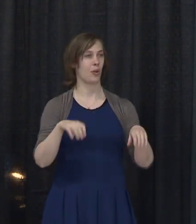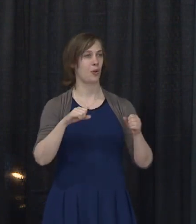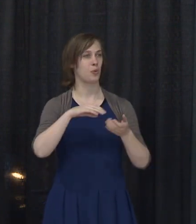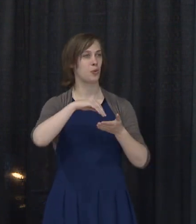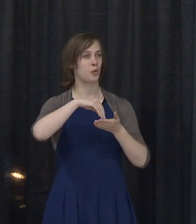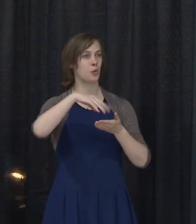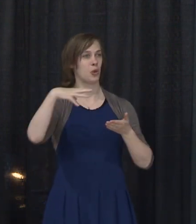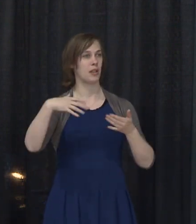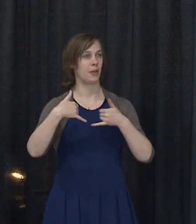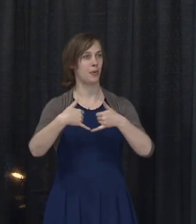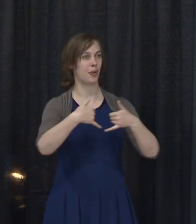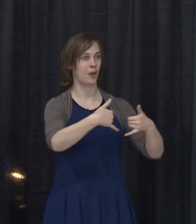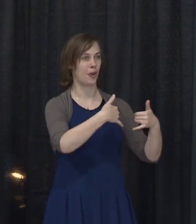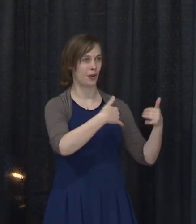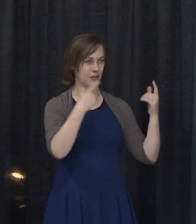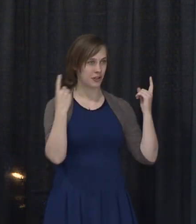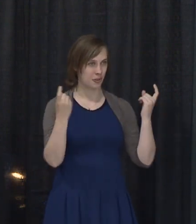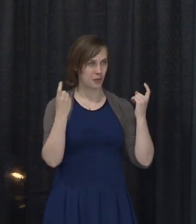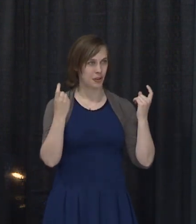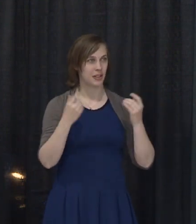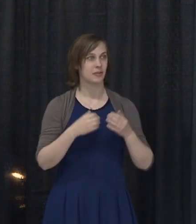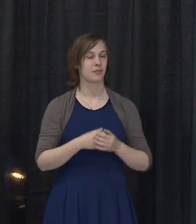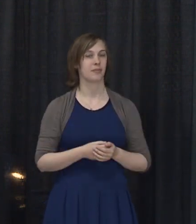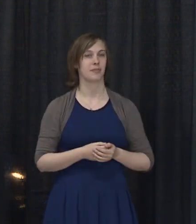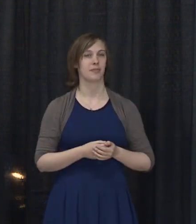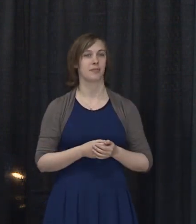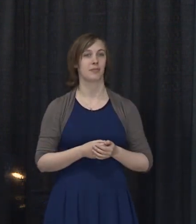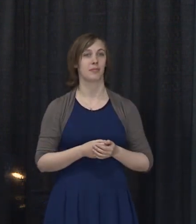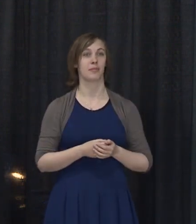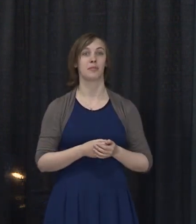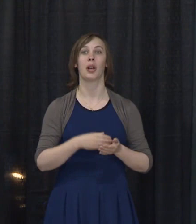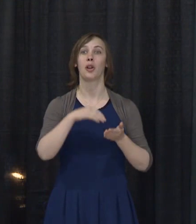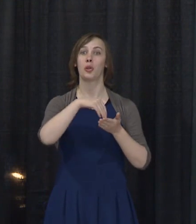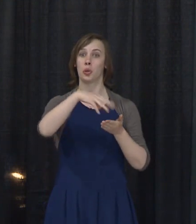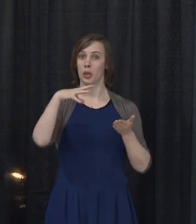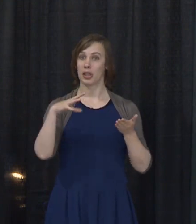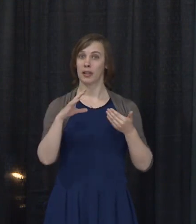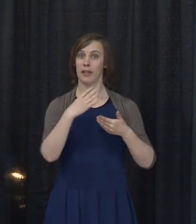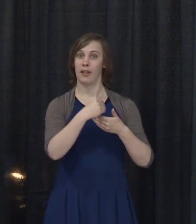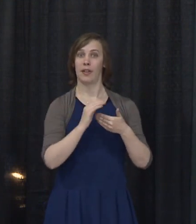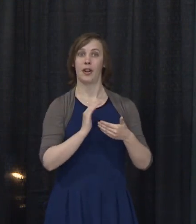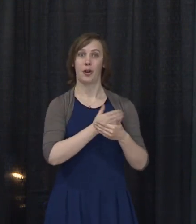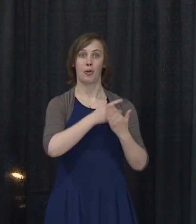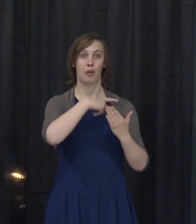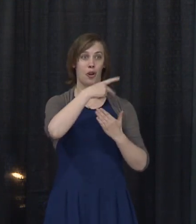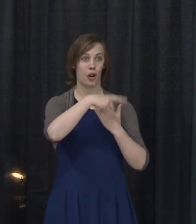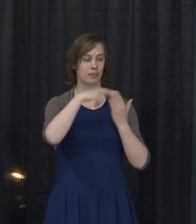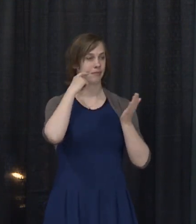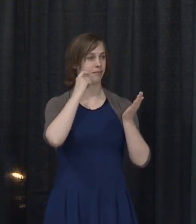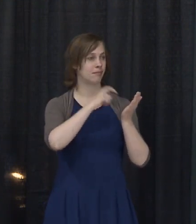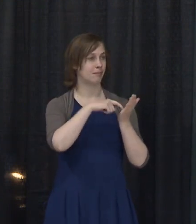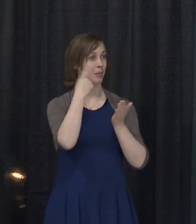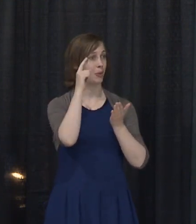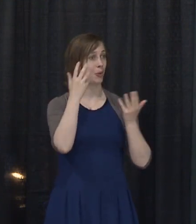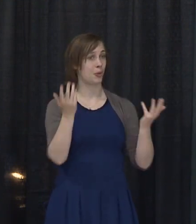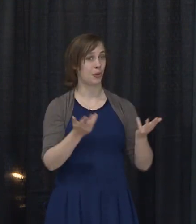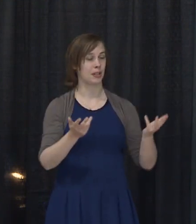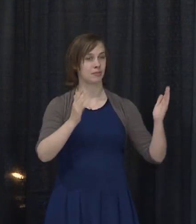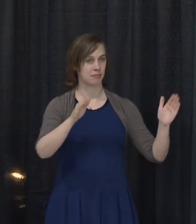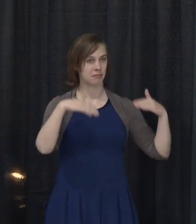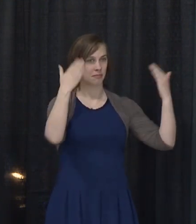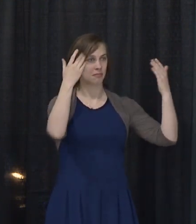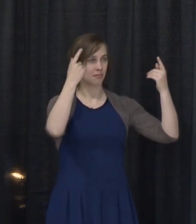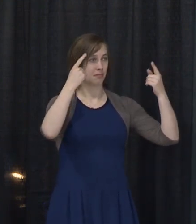award ceremonies. And the students, many of them in our programs, were recognized for their outstanding achievement and contribution